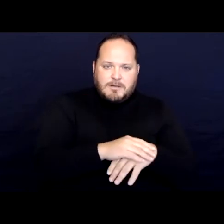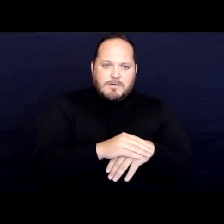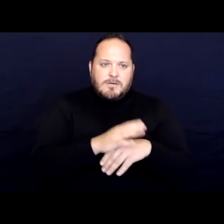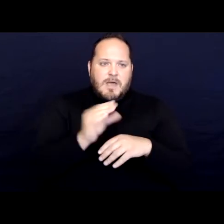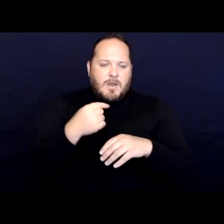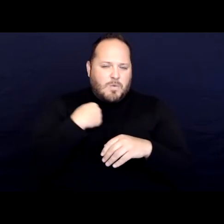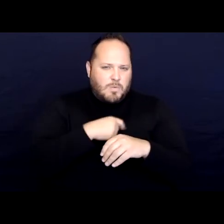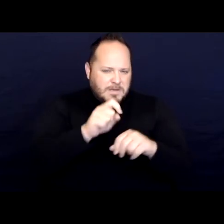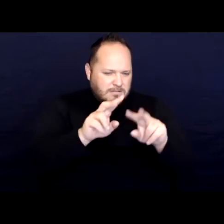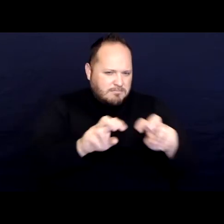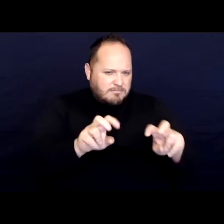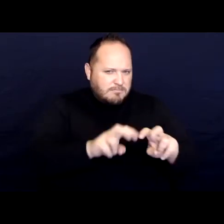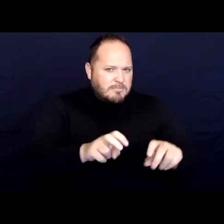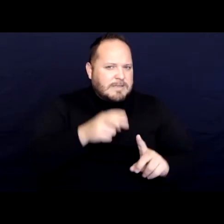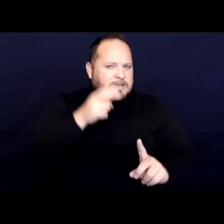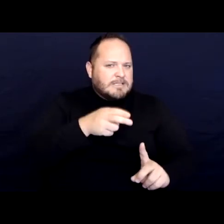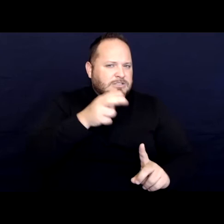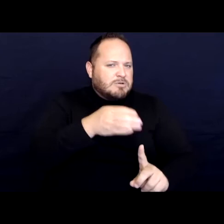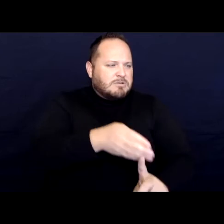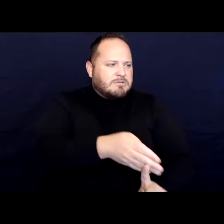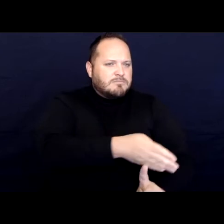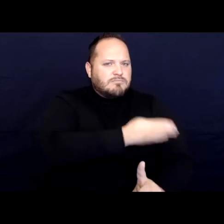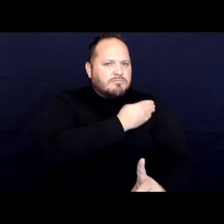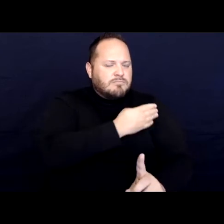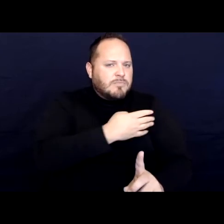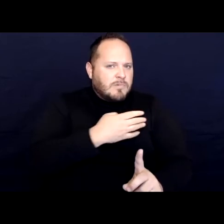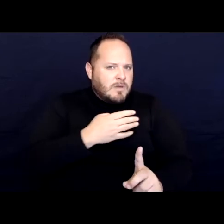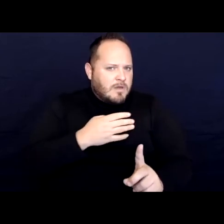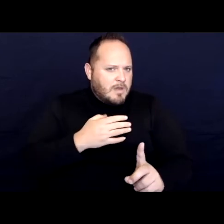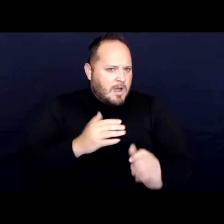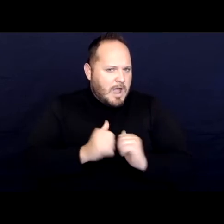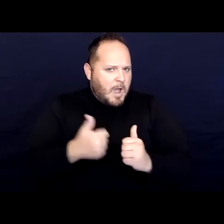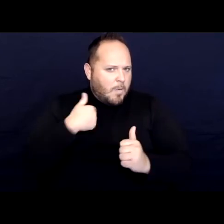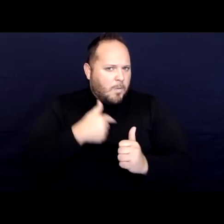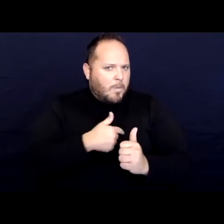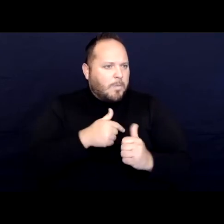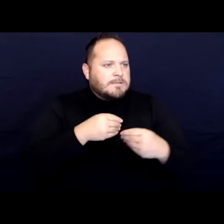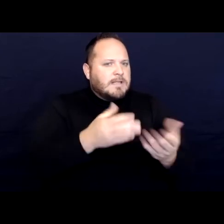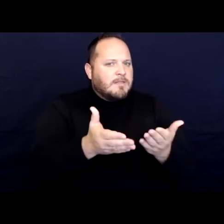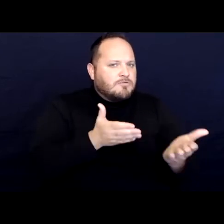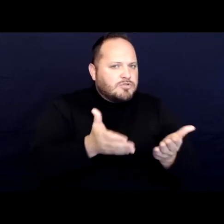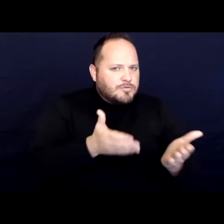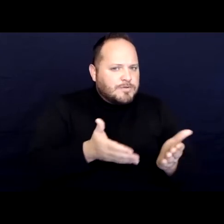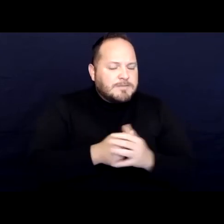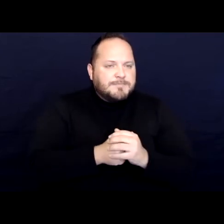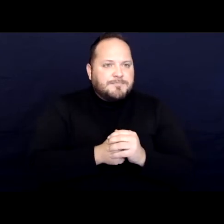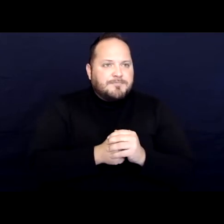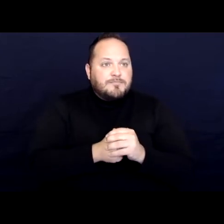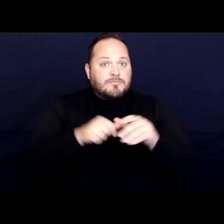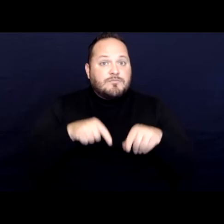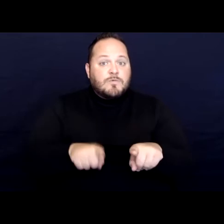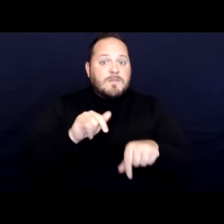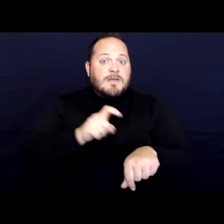historically how we delivered service. During this time, the